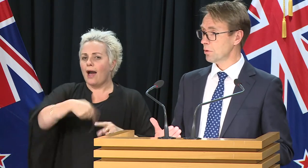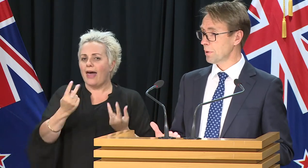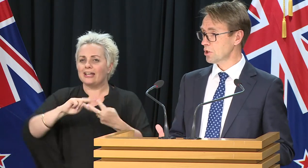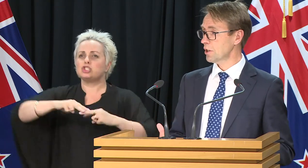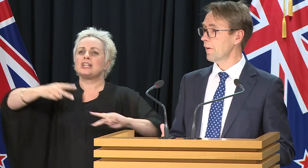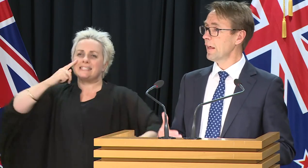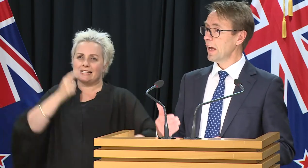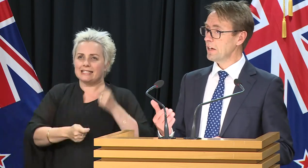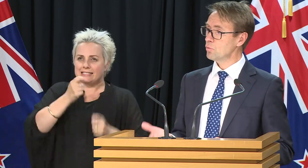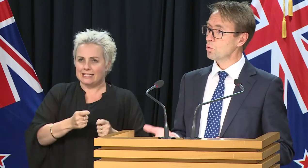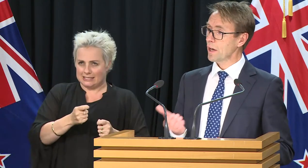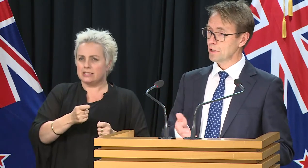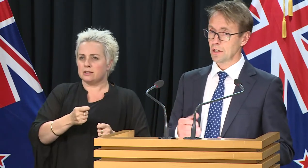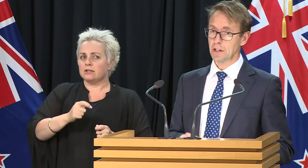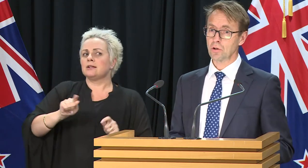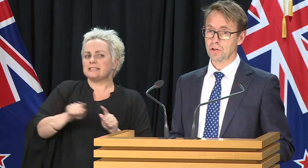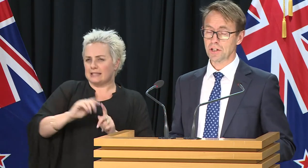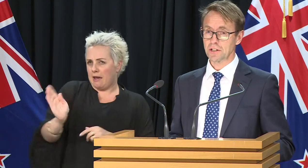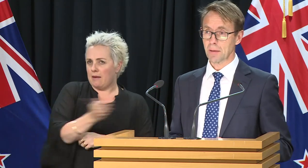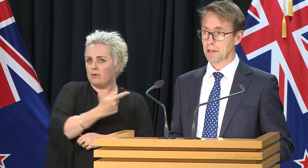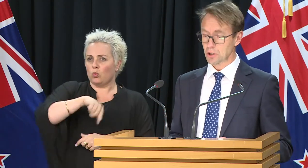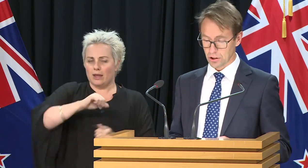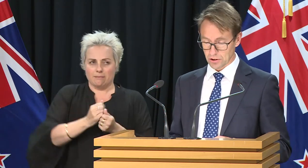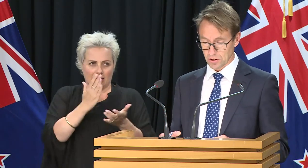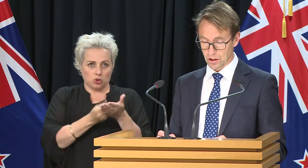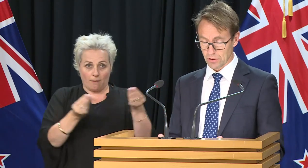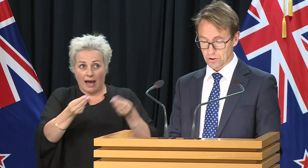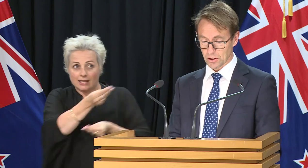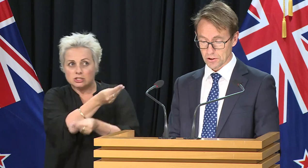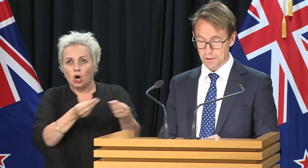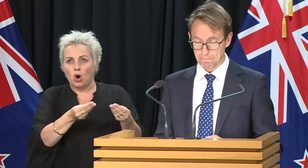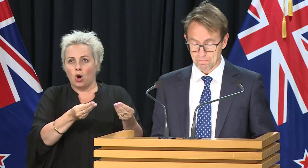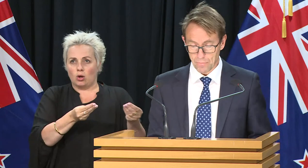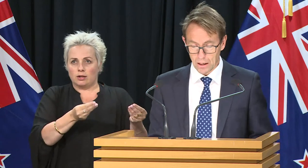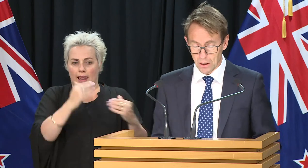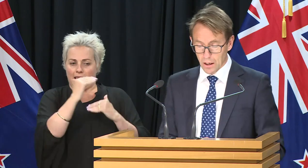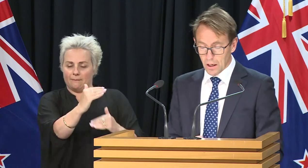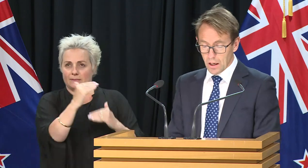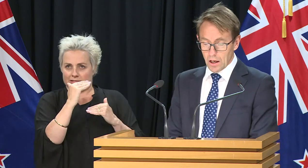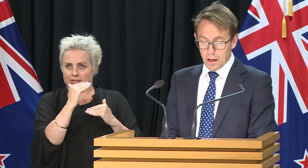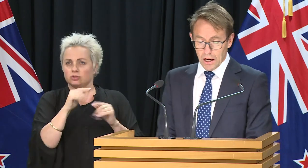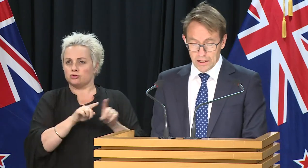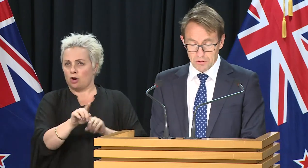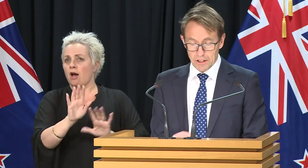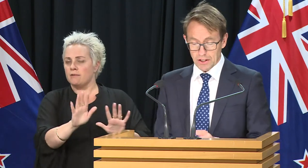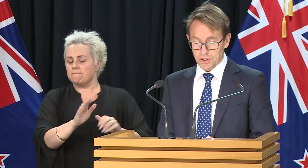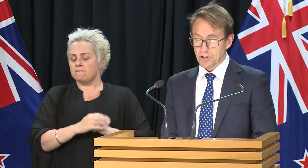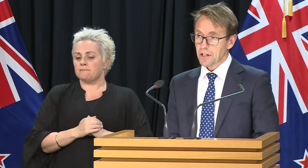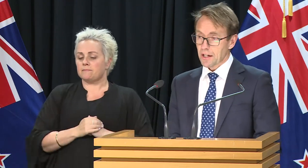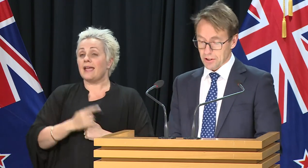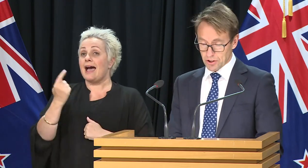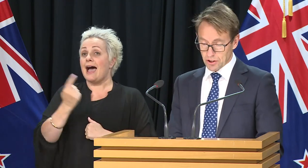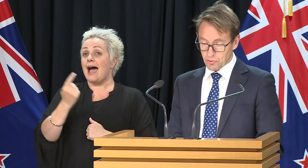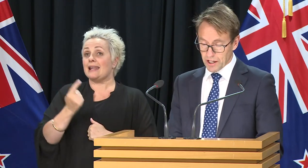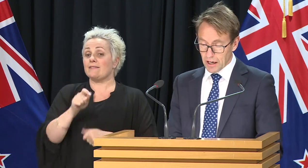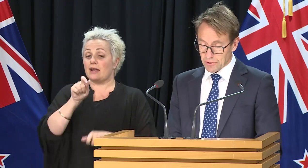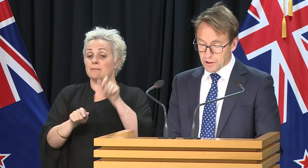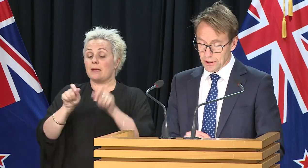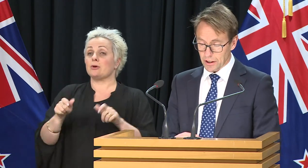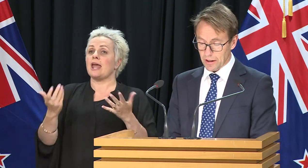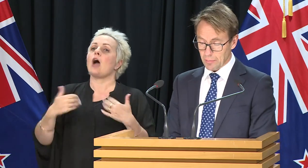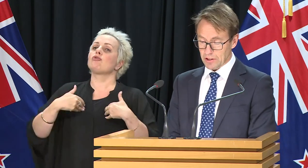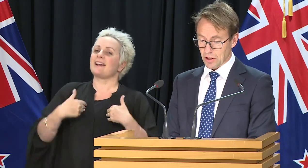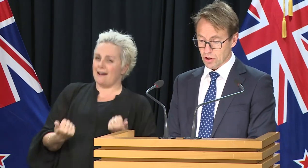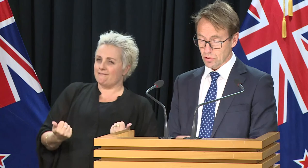us build a picture and rule out any cross-contamination inside the facility. 11 cases are now considered